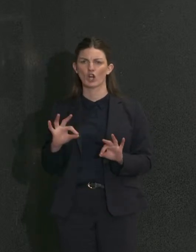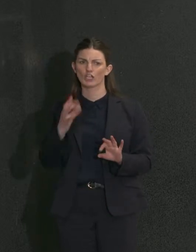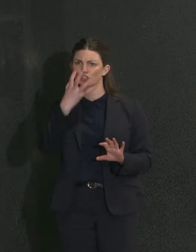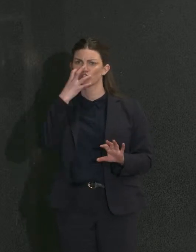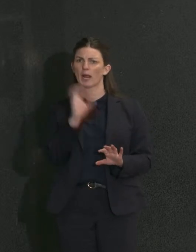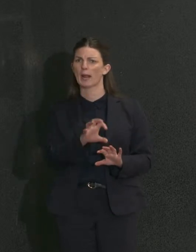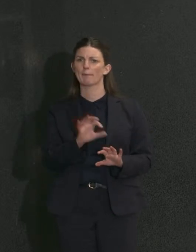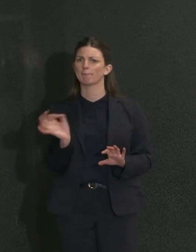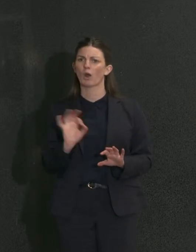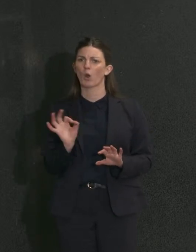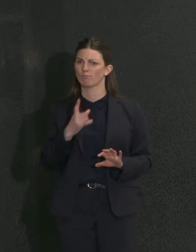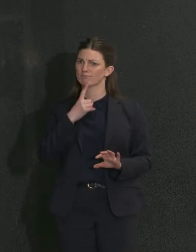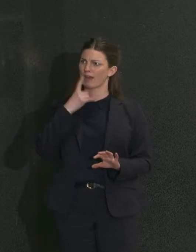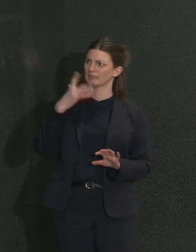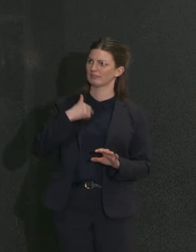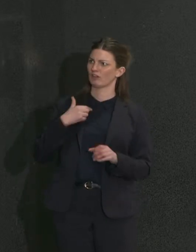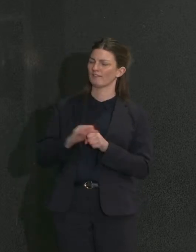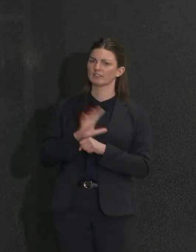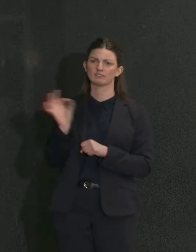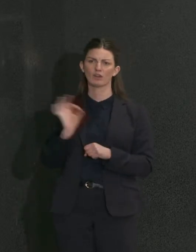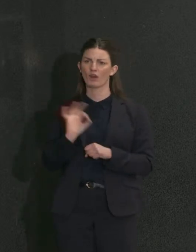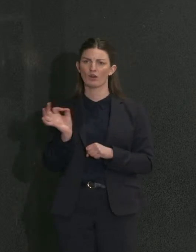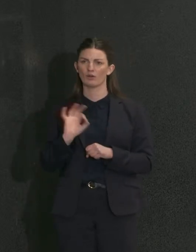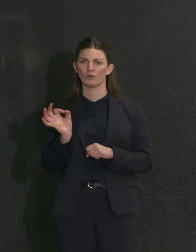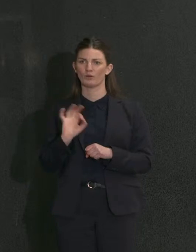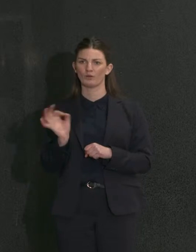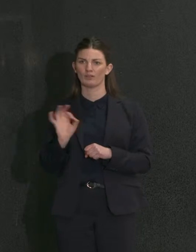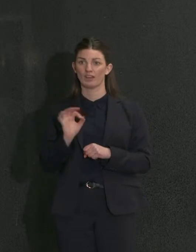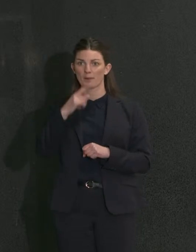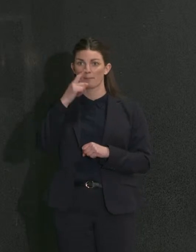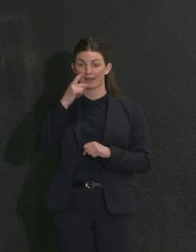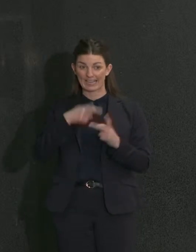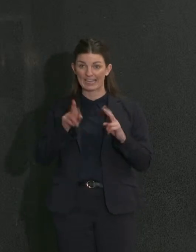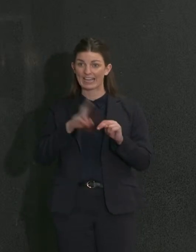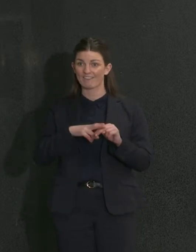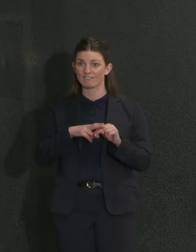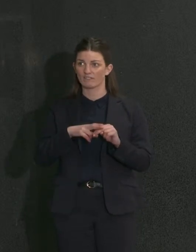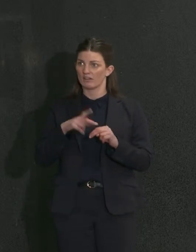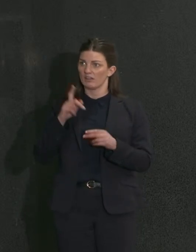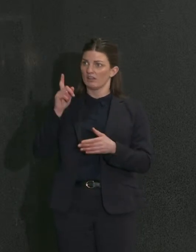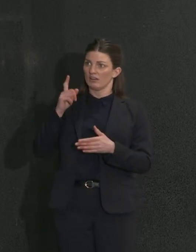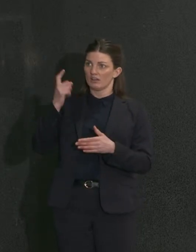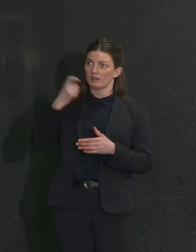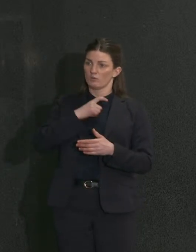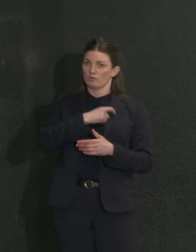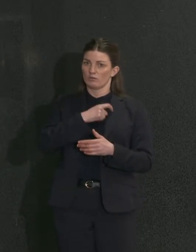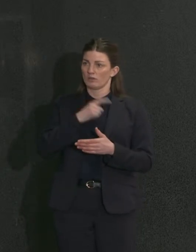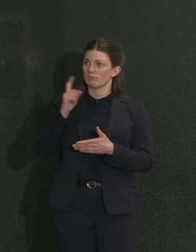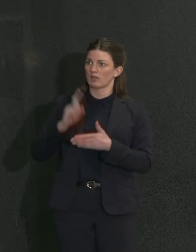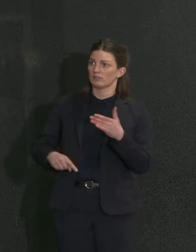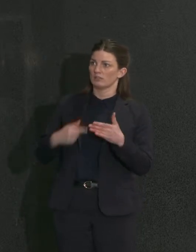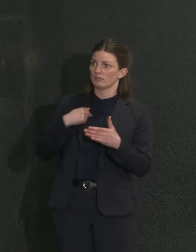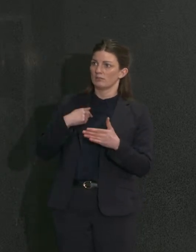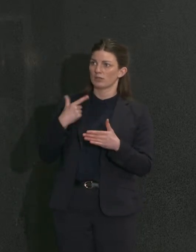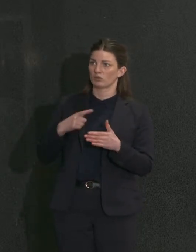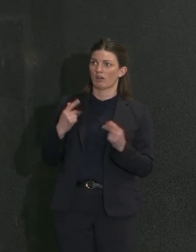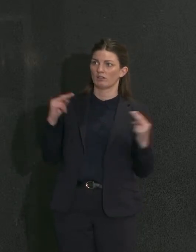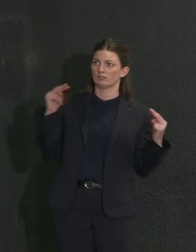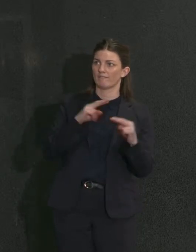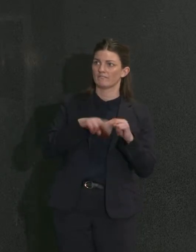get tested. People will not isolate. People will pretend they haven't got it for fear that they'll be punished or there'll be some sense of shame or